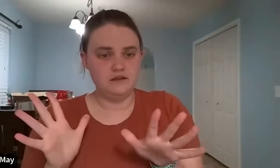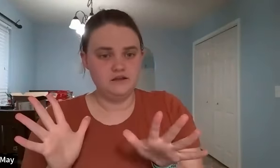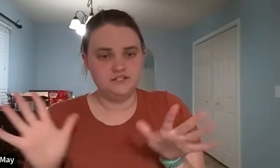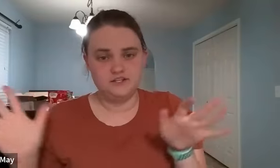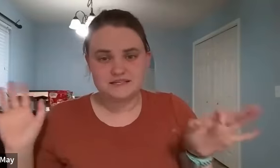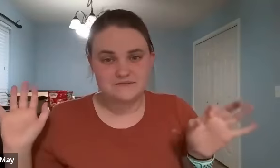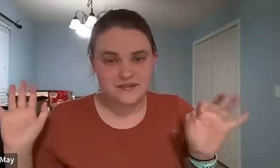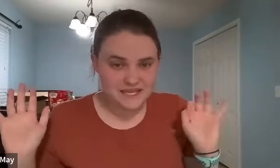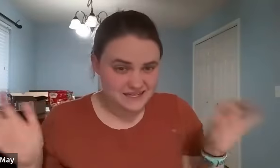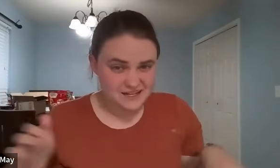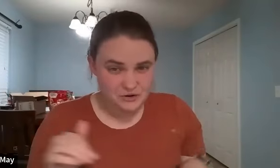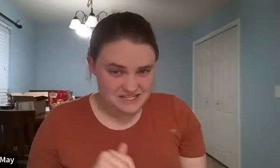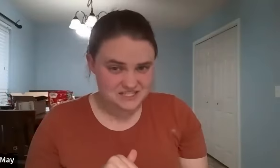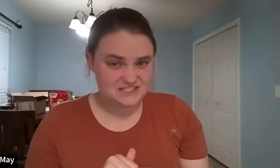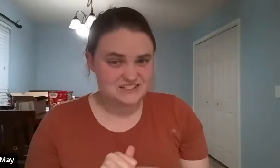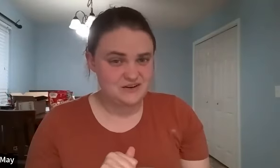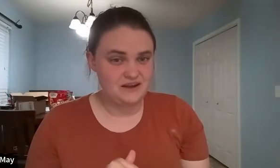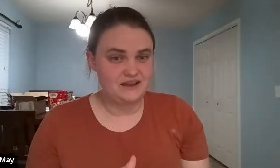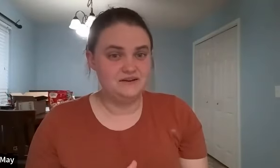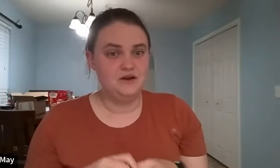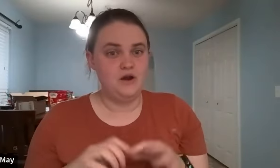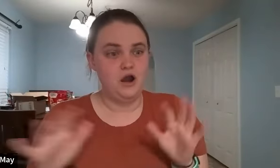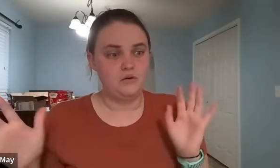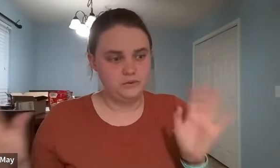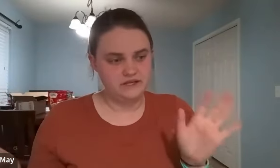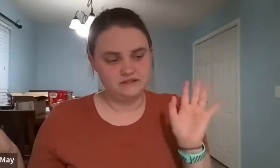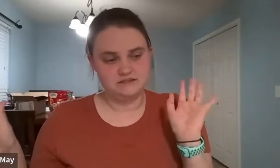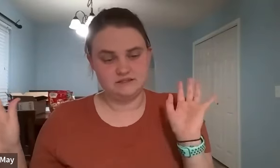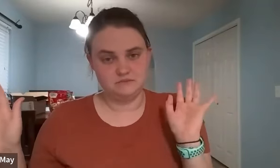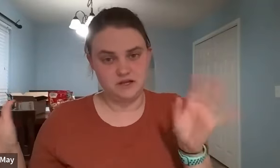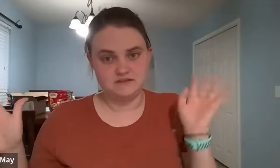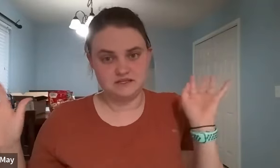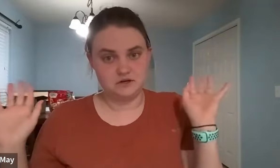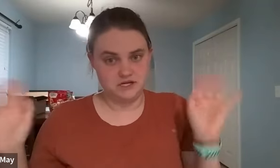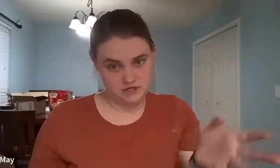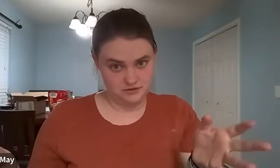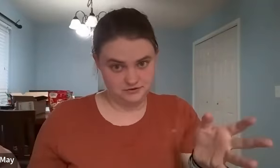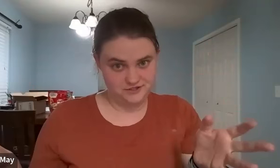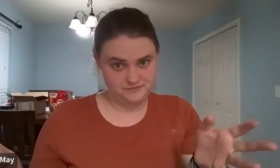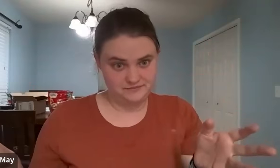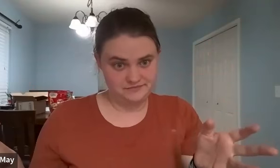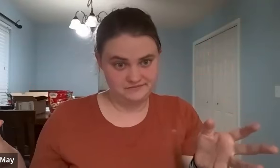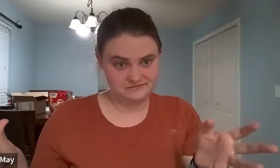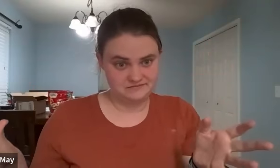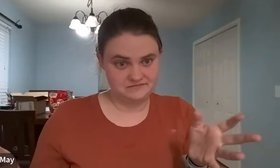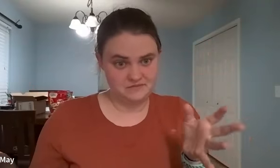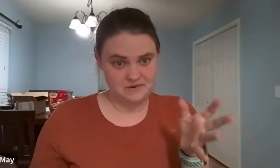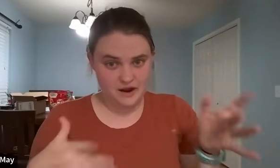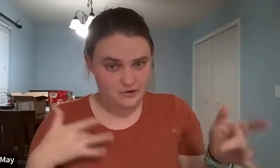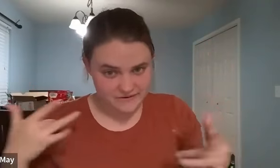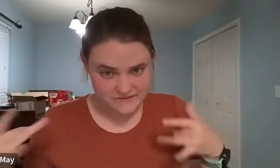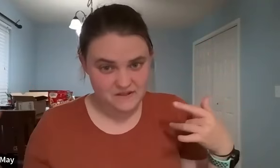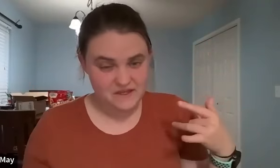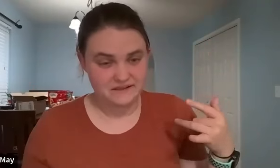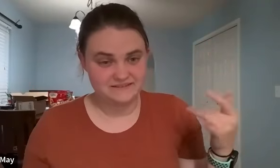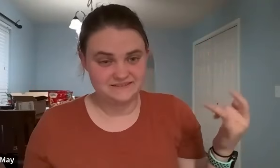Okay. Do you guys have any questions on our weeks, months, and our years? How are we feeling?